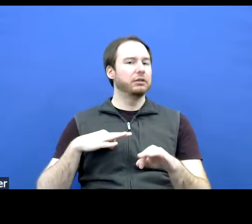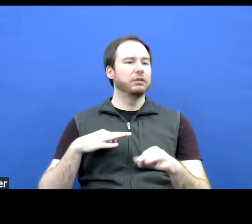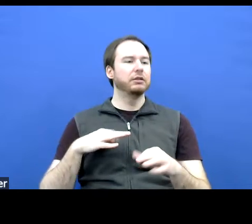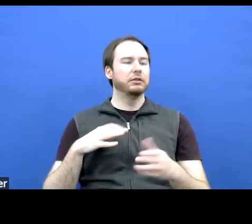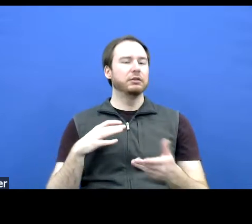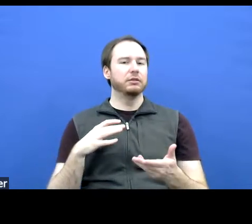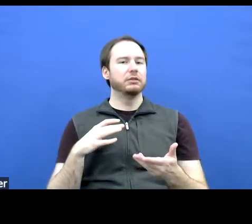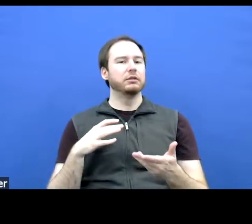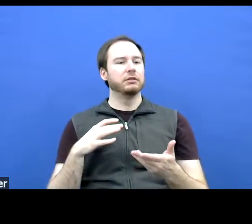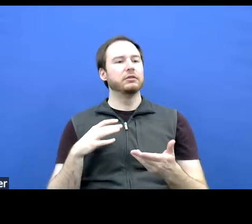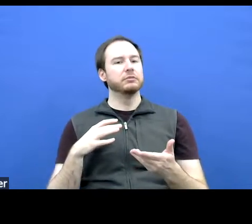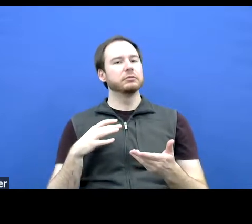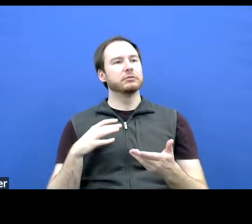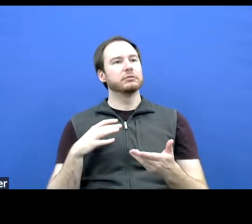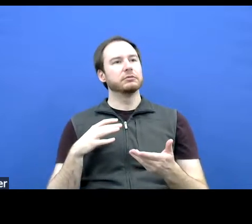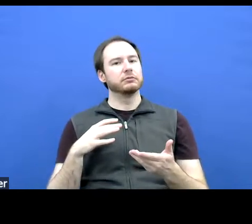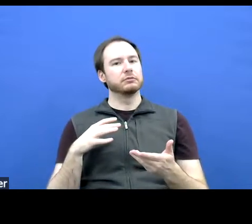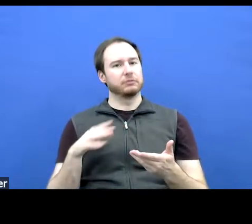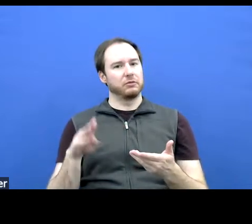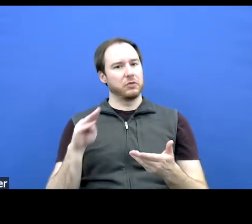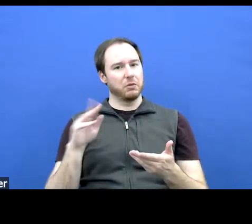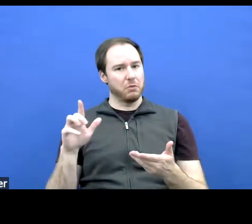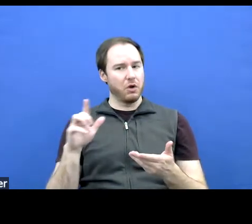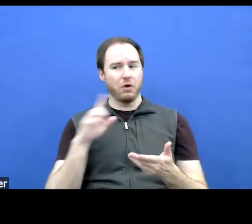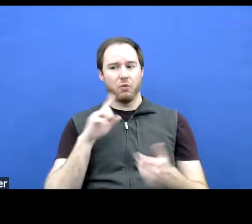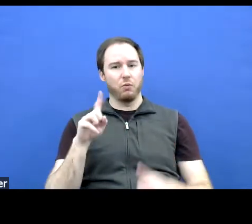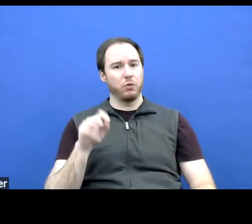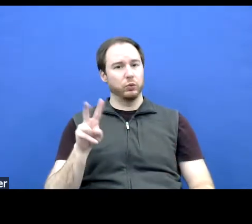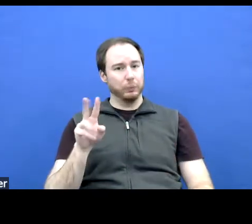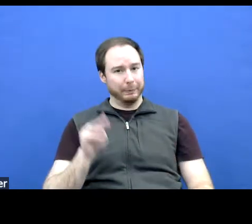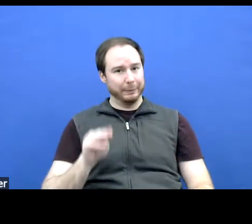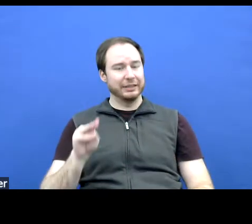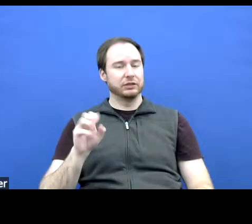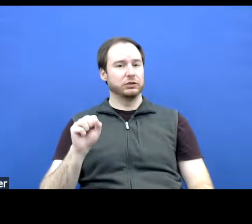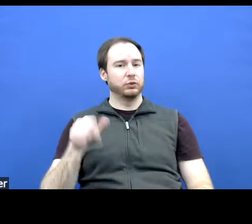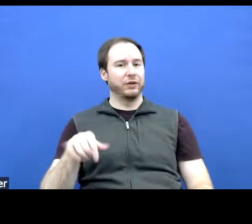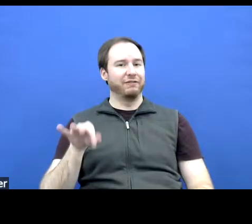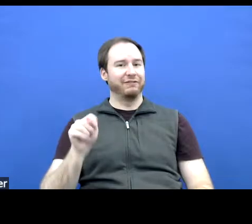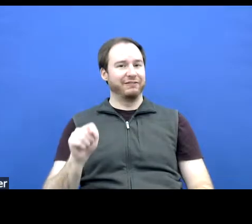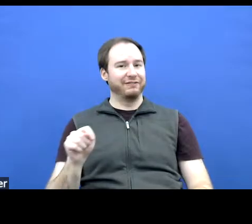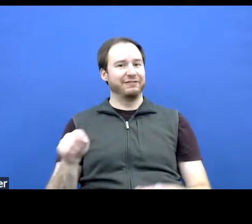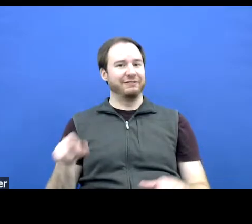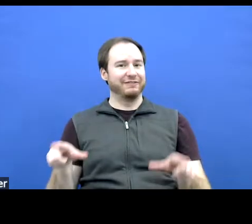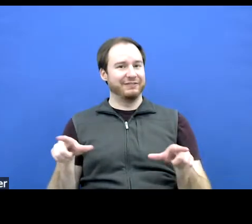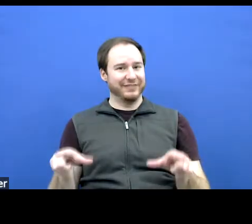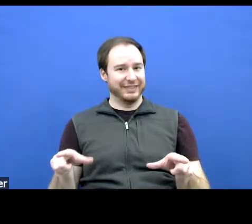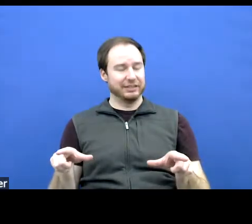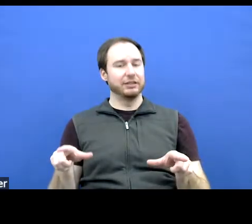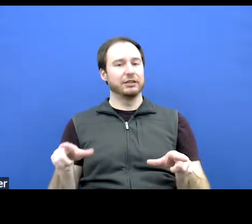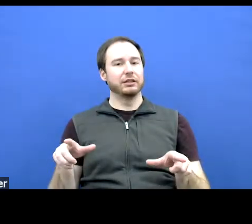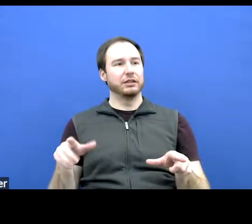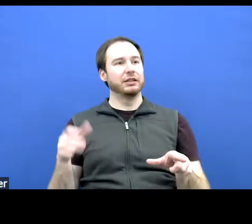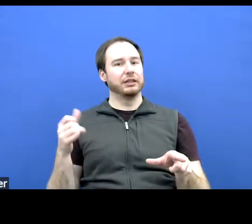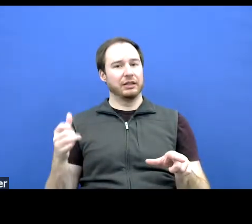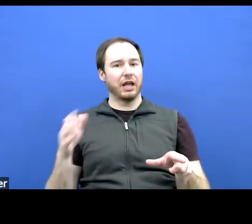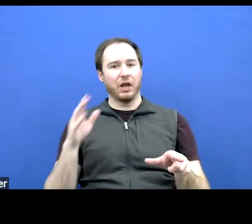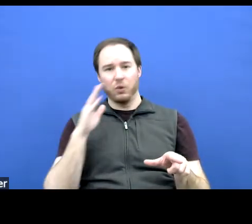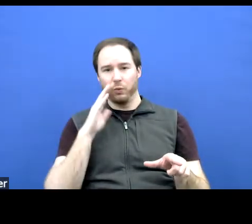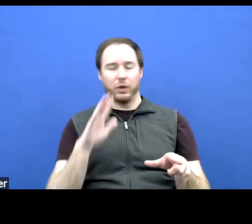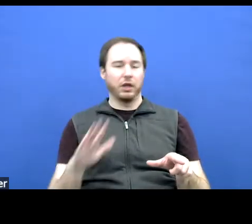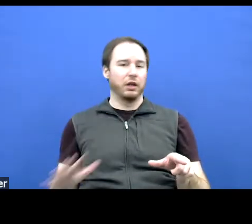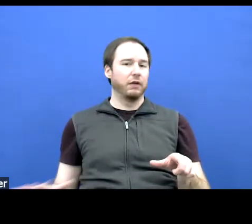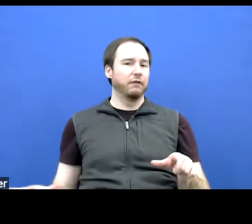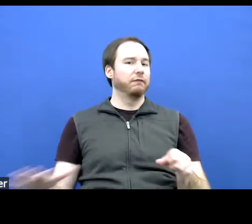taking, that mall is a 1.2 million square feet, and now it's going to pretty much be fully